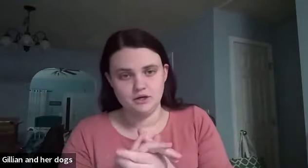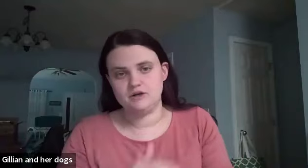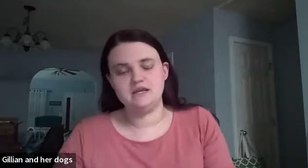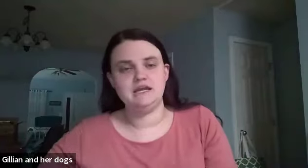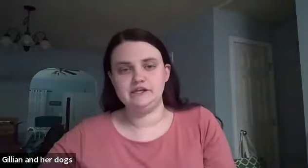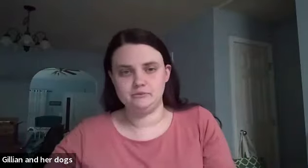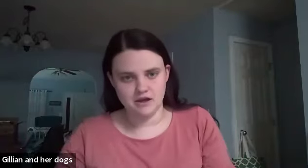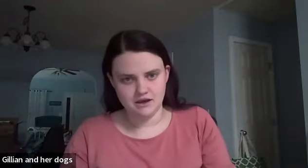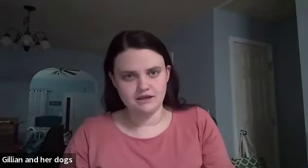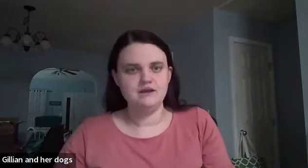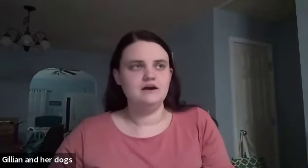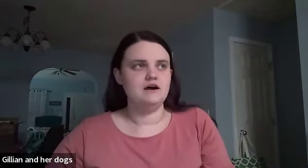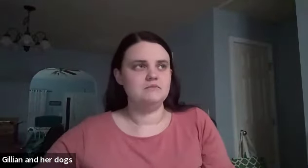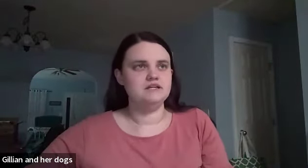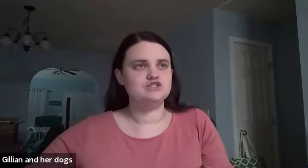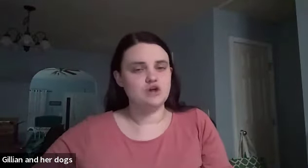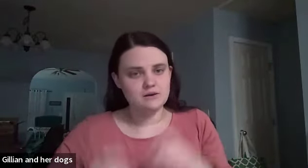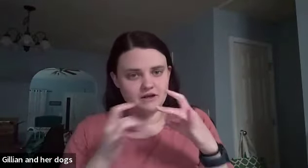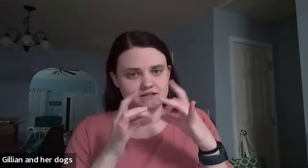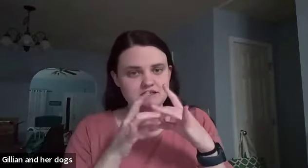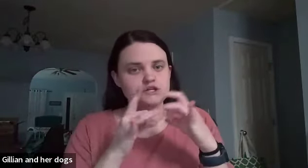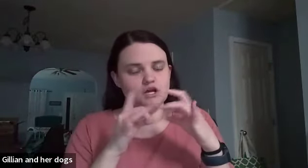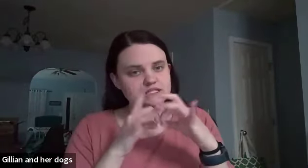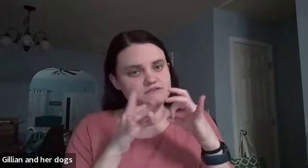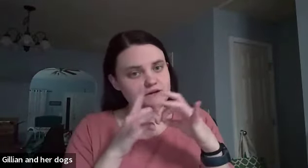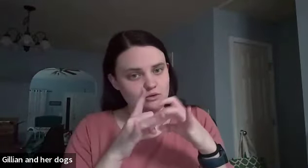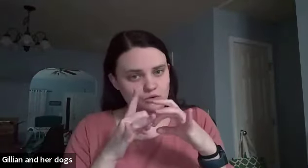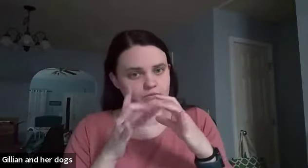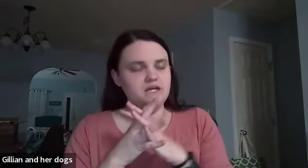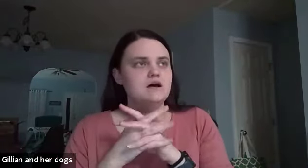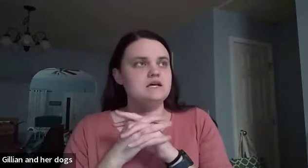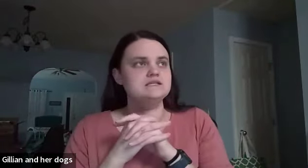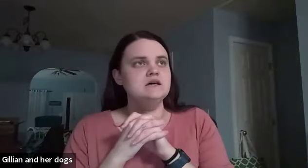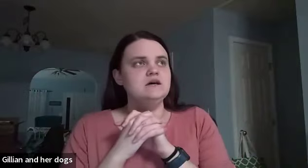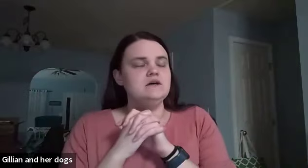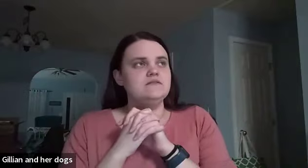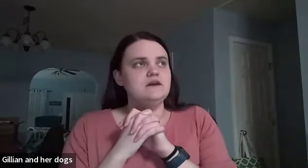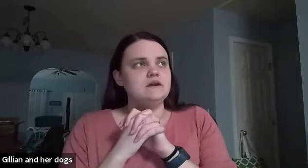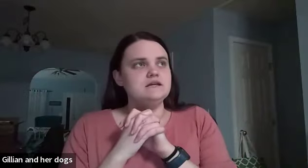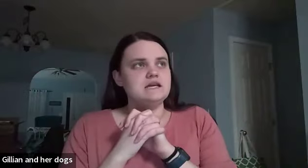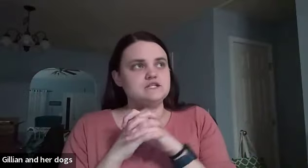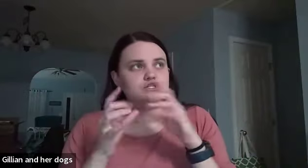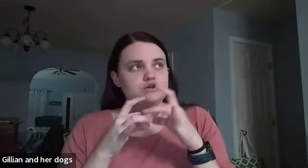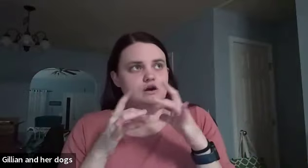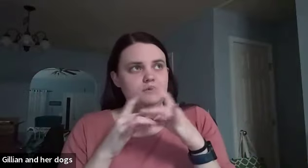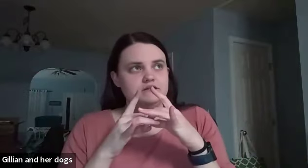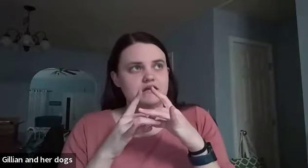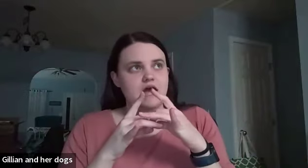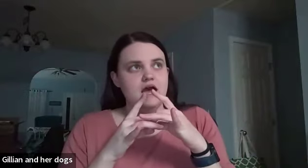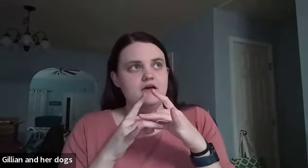Burger King nearby. And Starbucks. Starbucks is very cool because there is a Starbucks